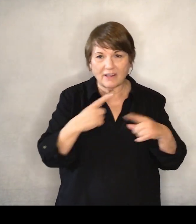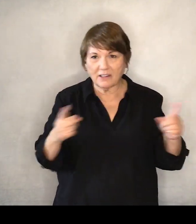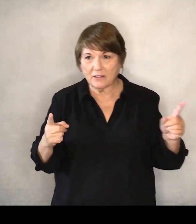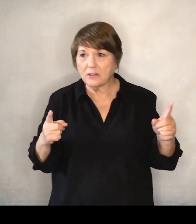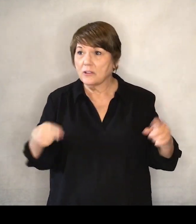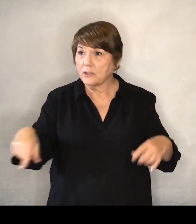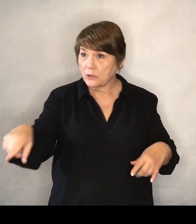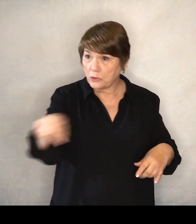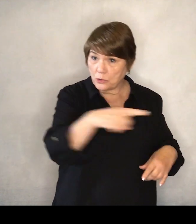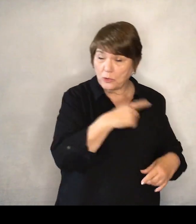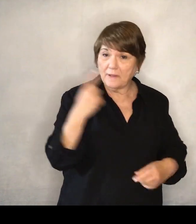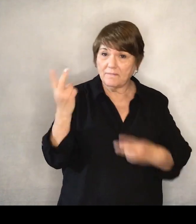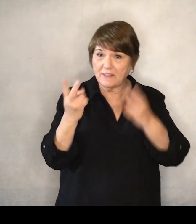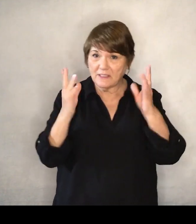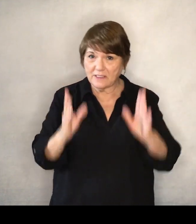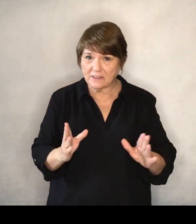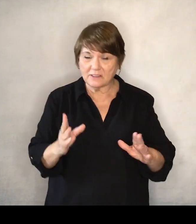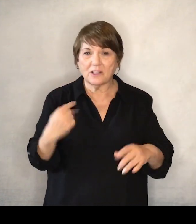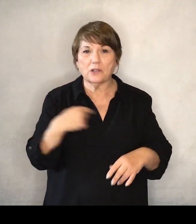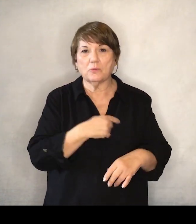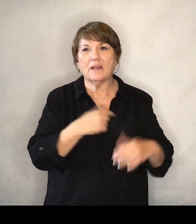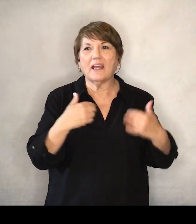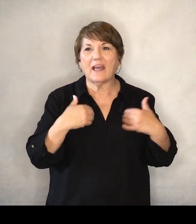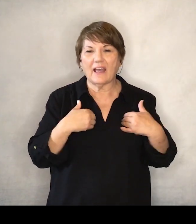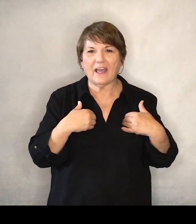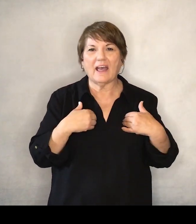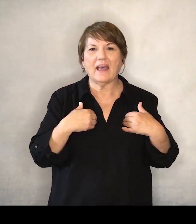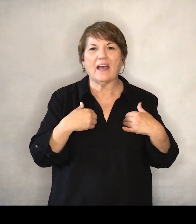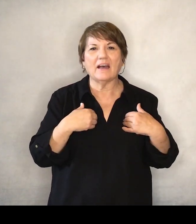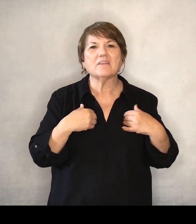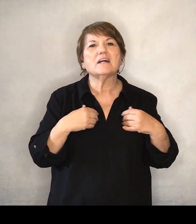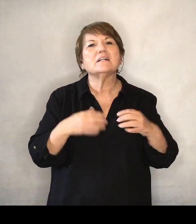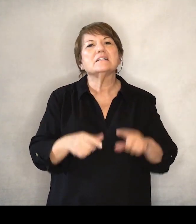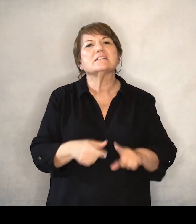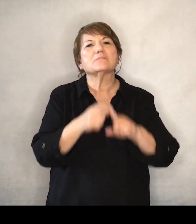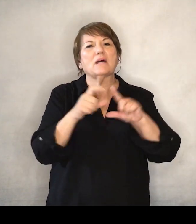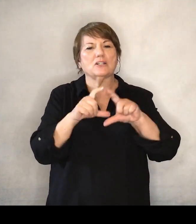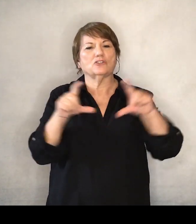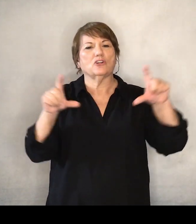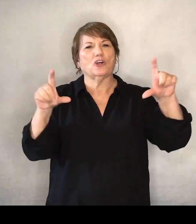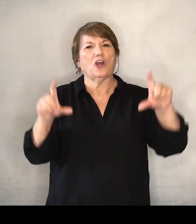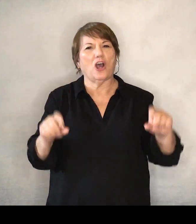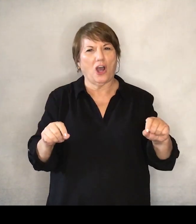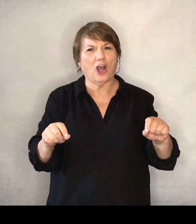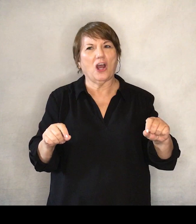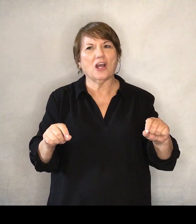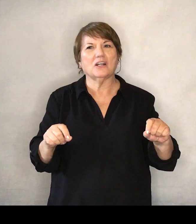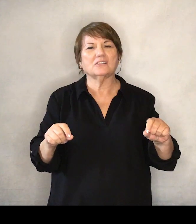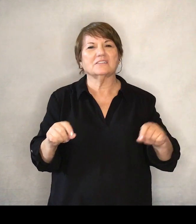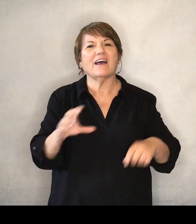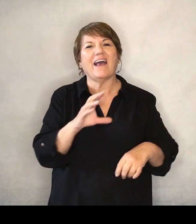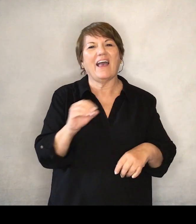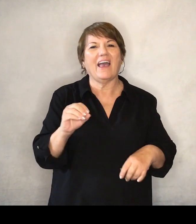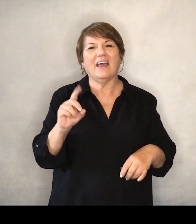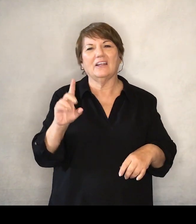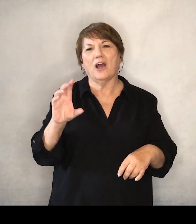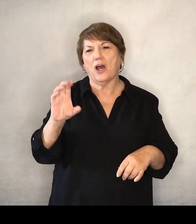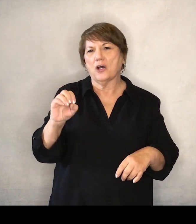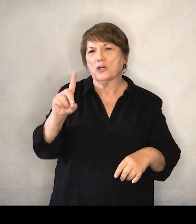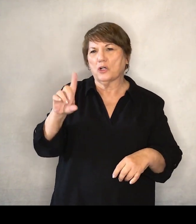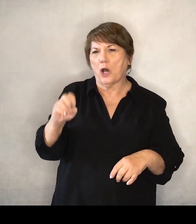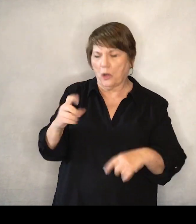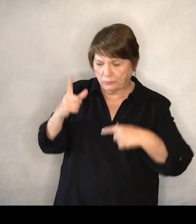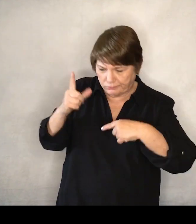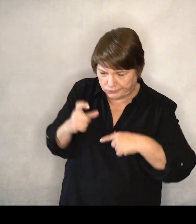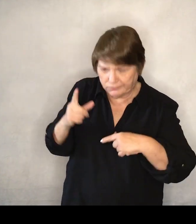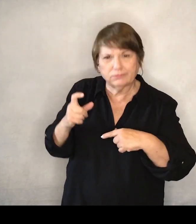a visitor, we have connect cards in the pews. We also have QR codes if you prefer to go that route. But if